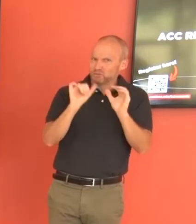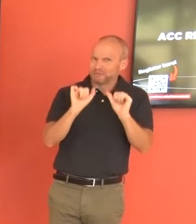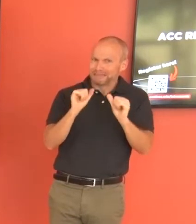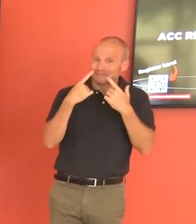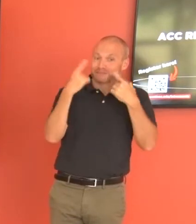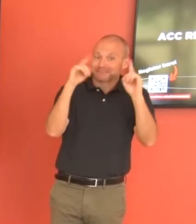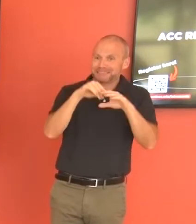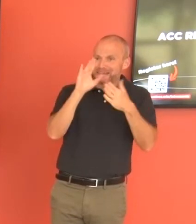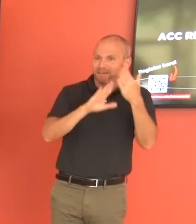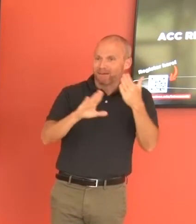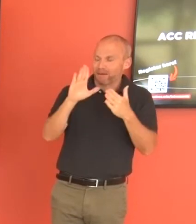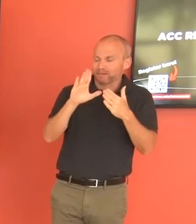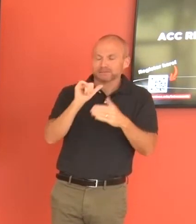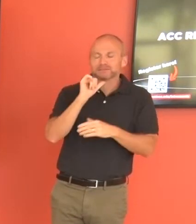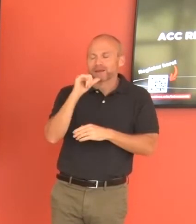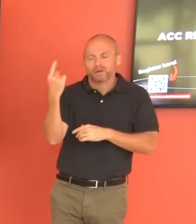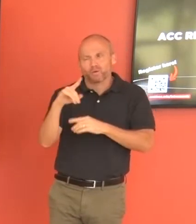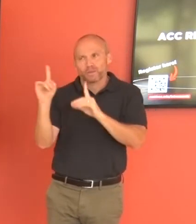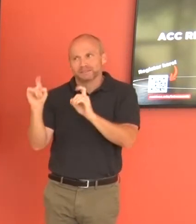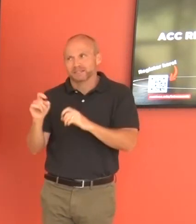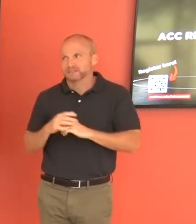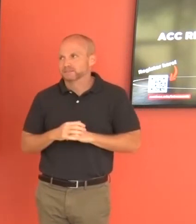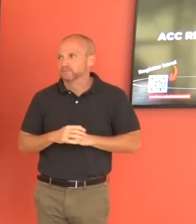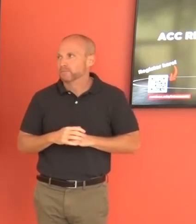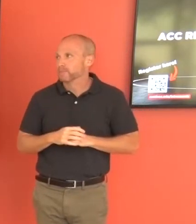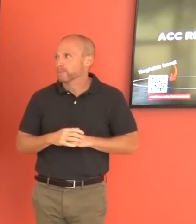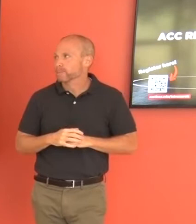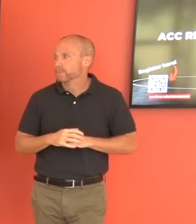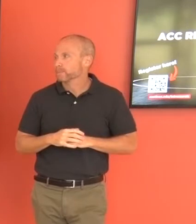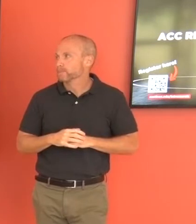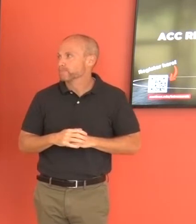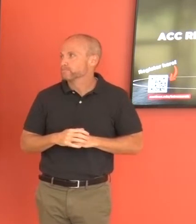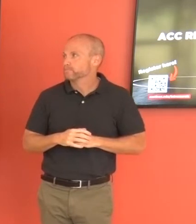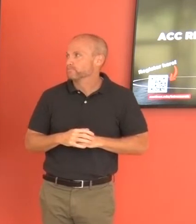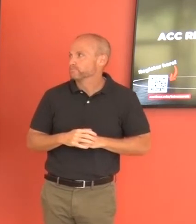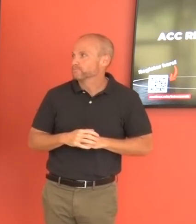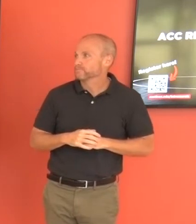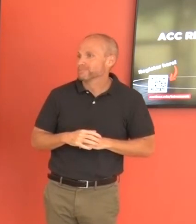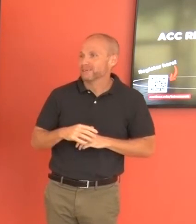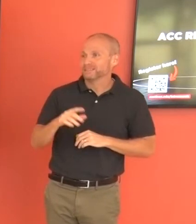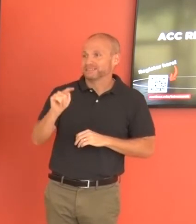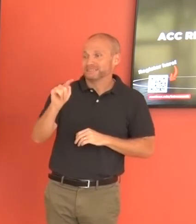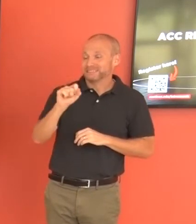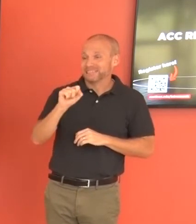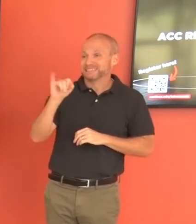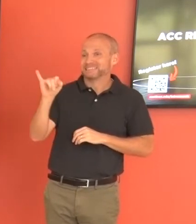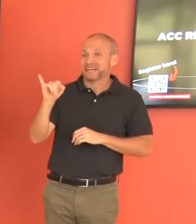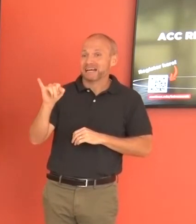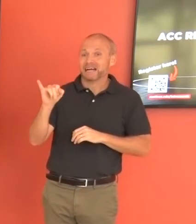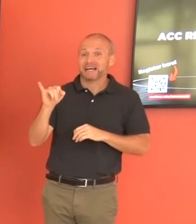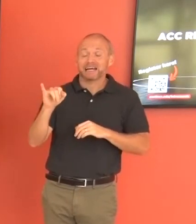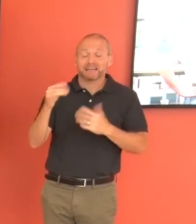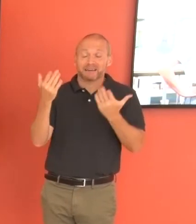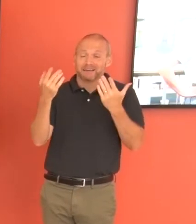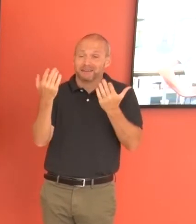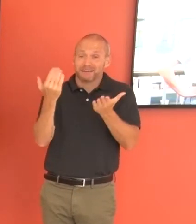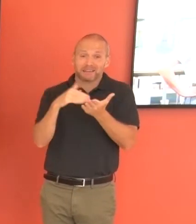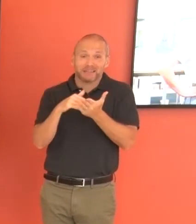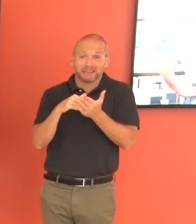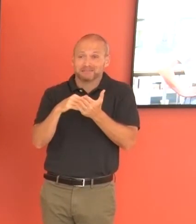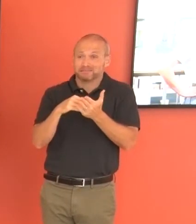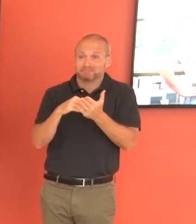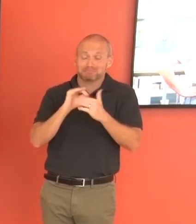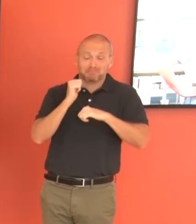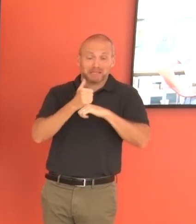so, you know, TSI is basically acuplacer-based development of a previous